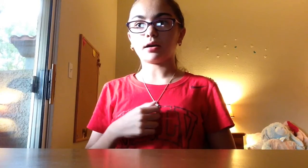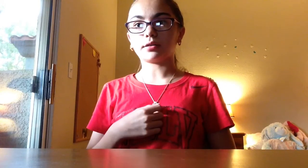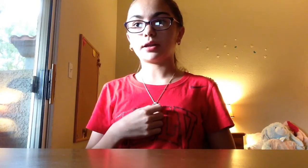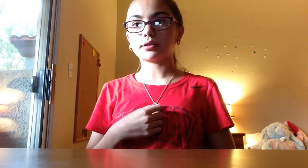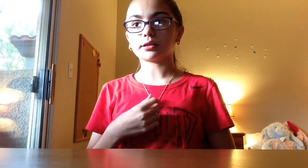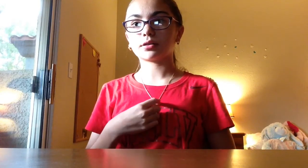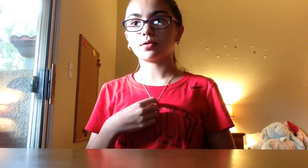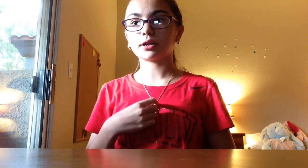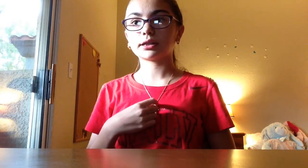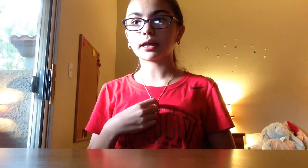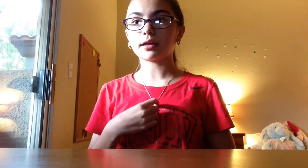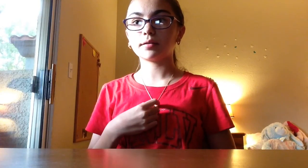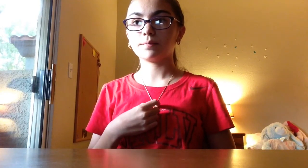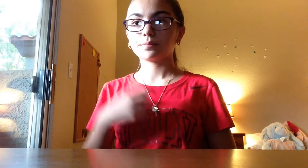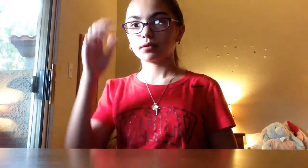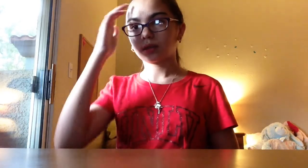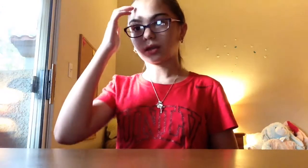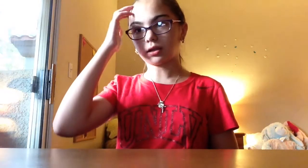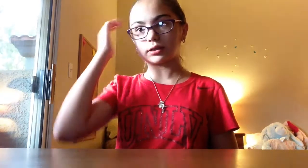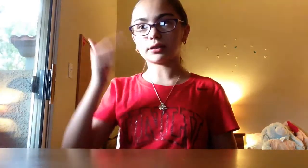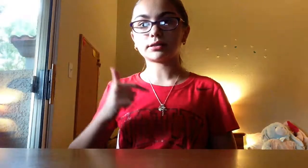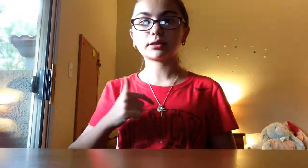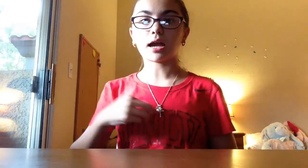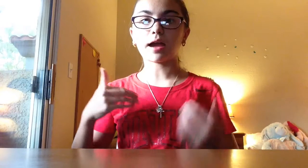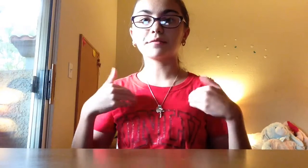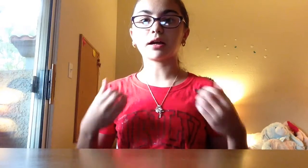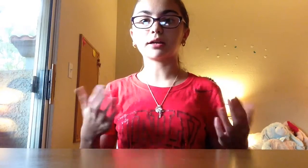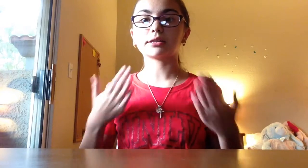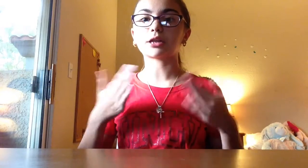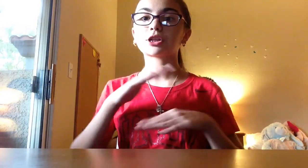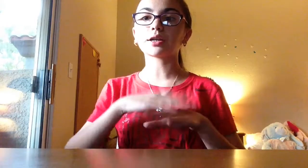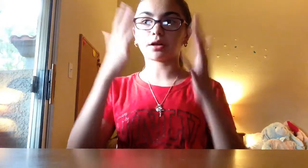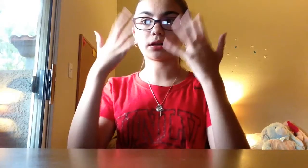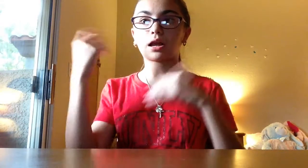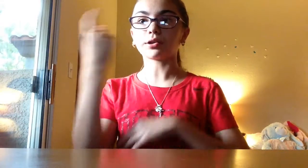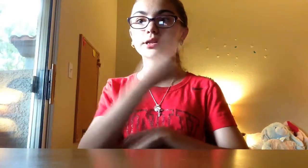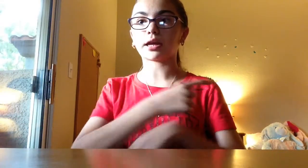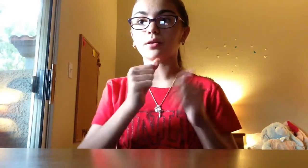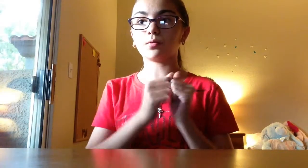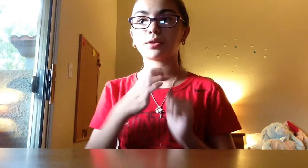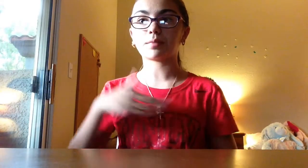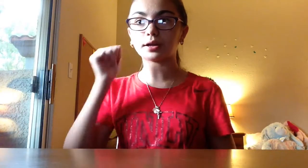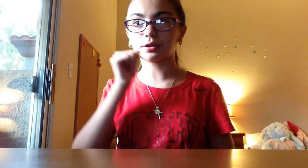Then it does the chorus again. And it says, I've got sunshine on a cloudy day with my girl.